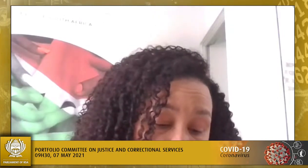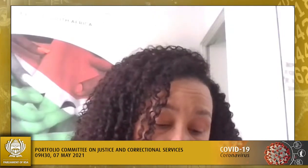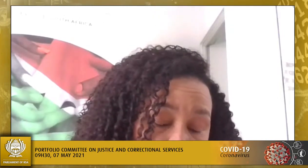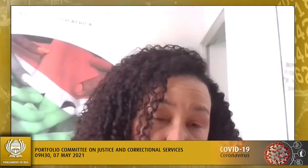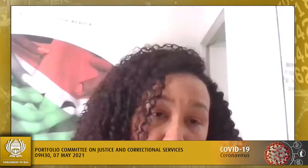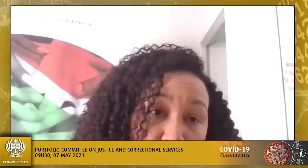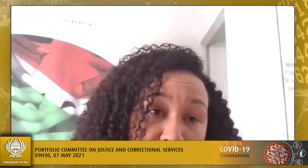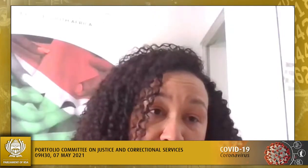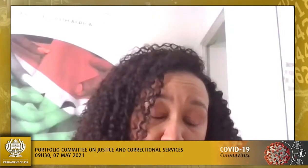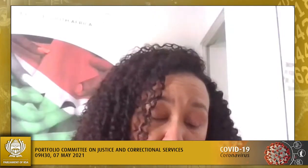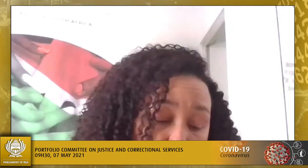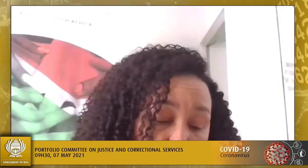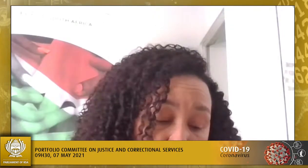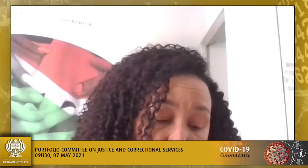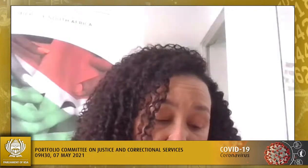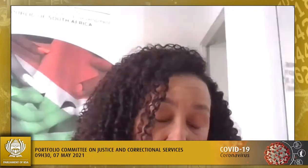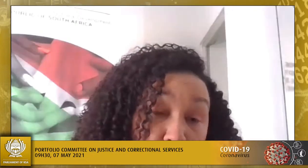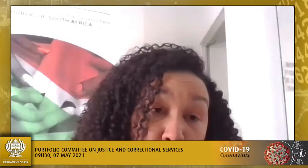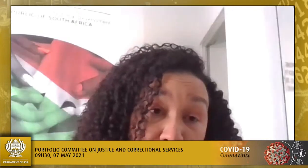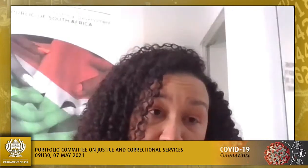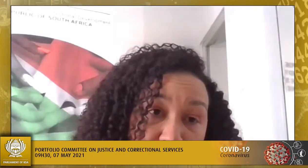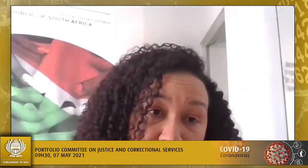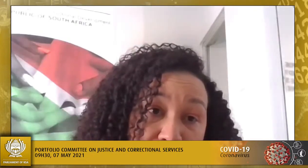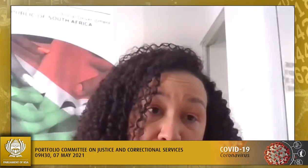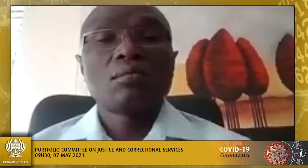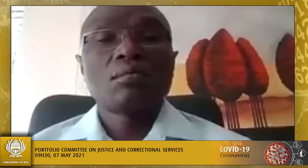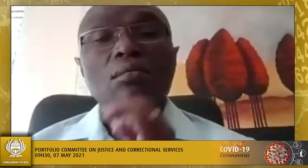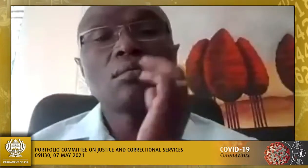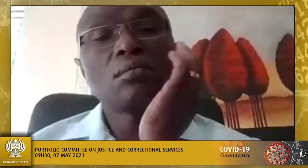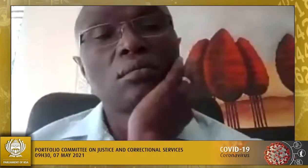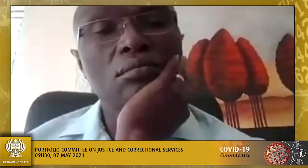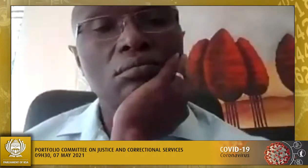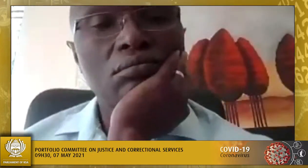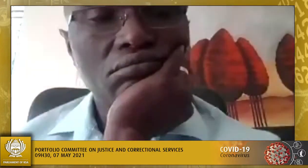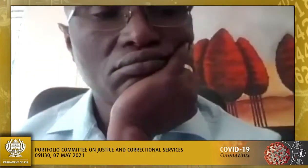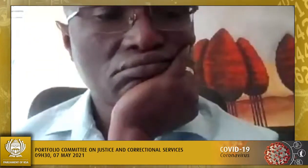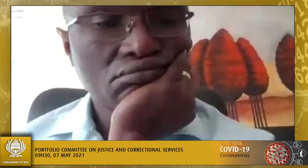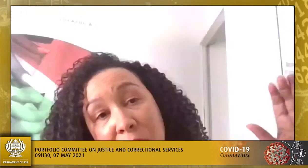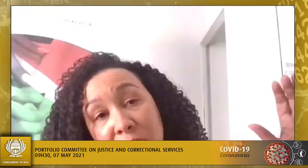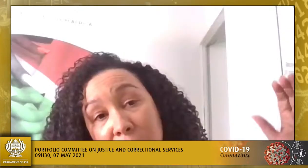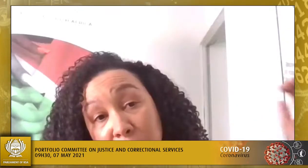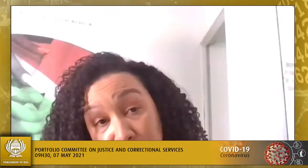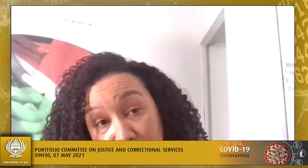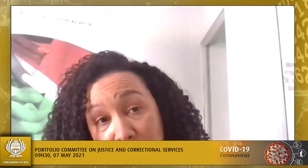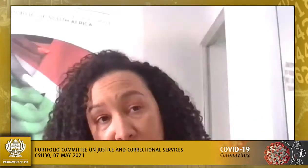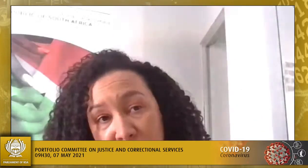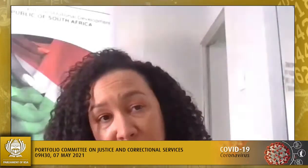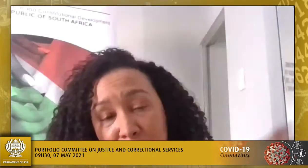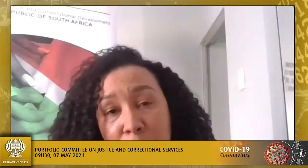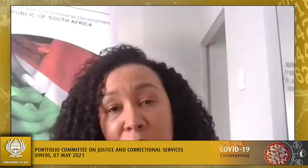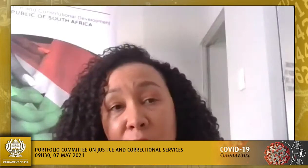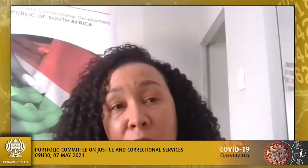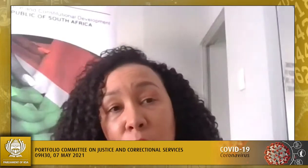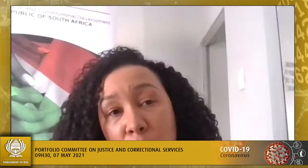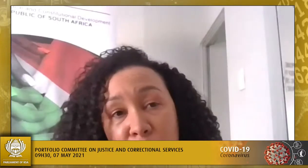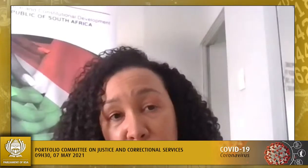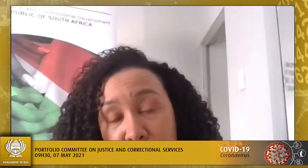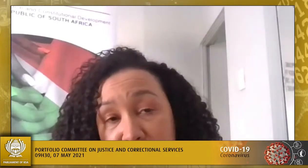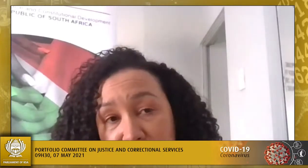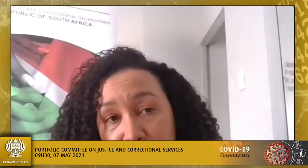year we will continue with a win minus raising campaigns which you can see under outcome three of the app